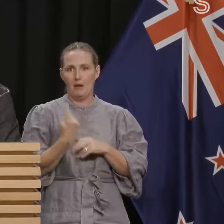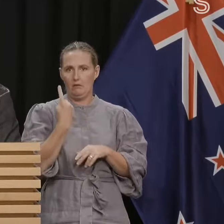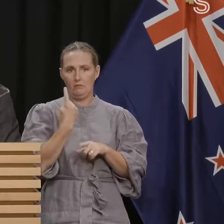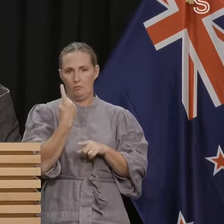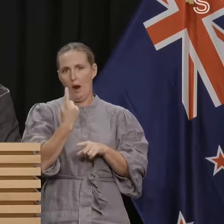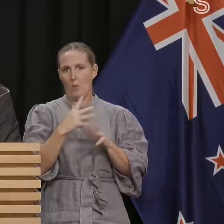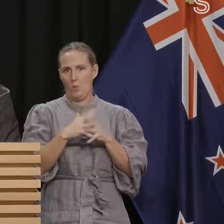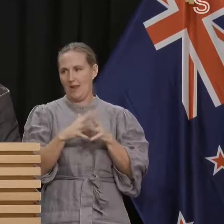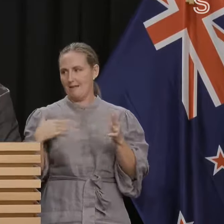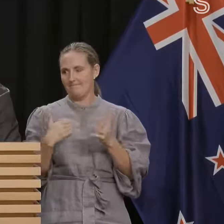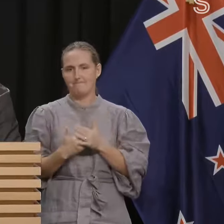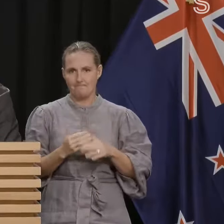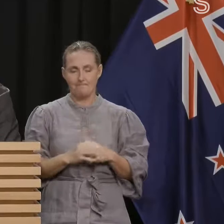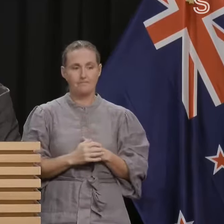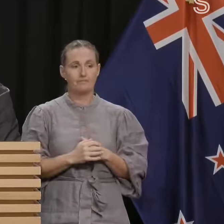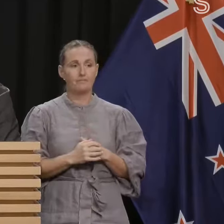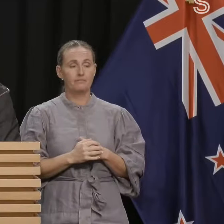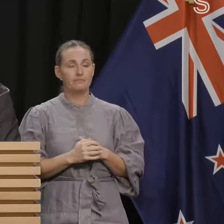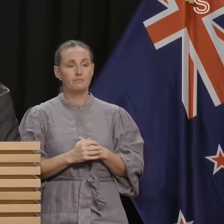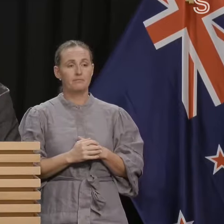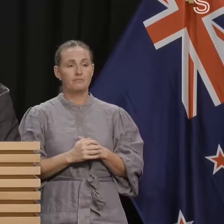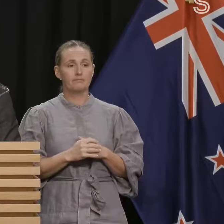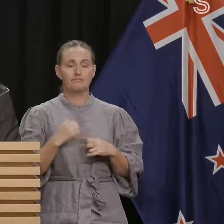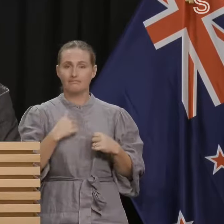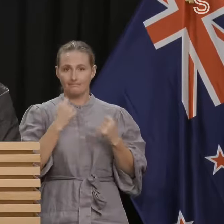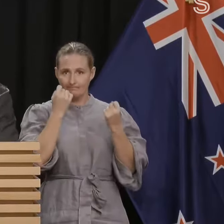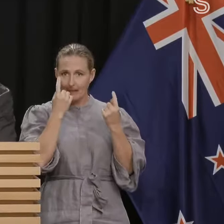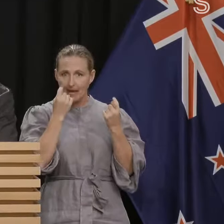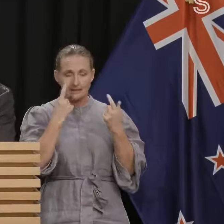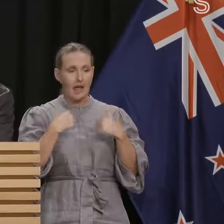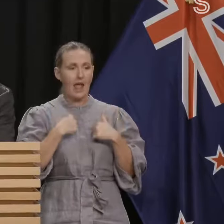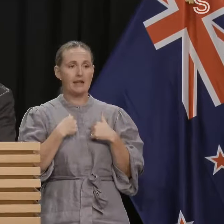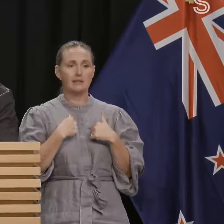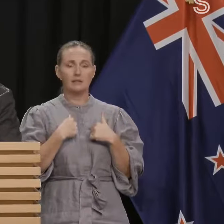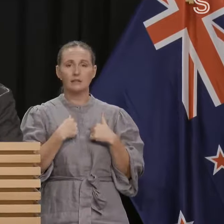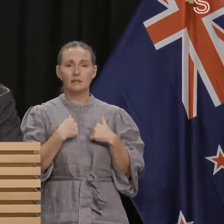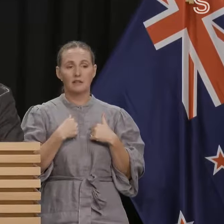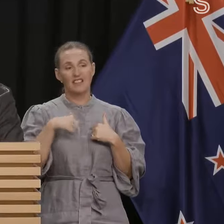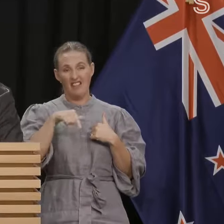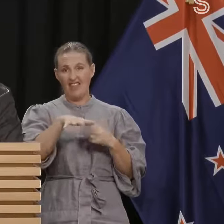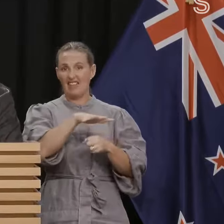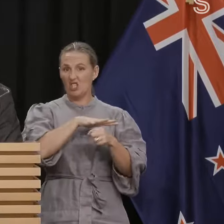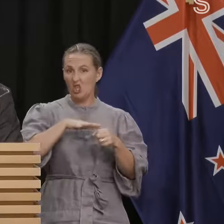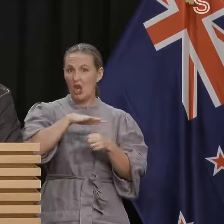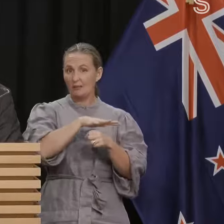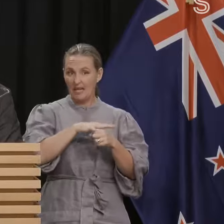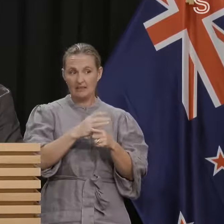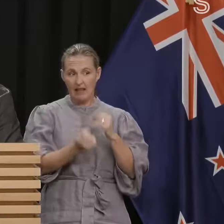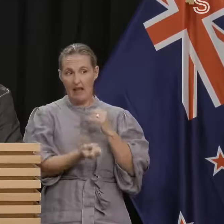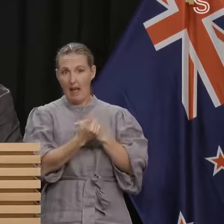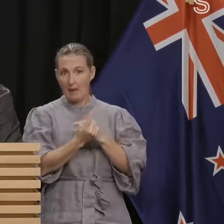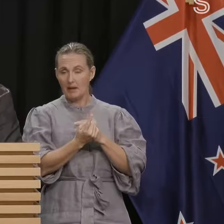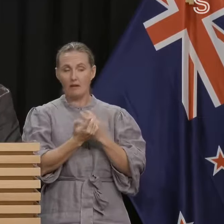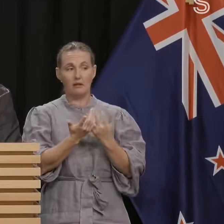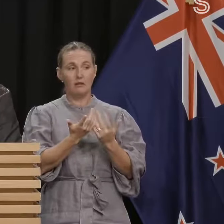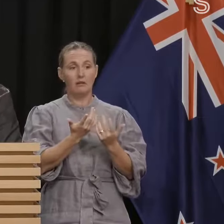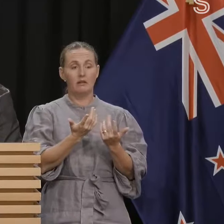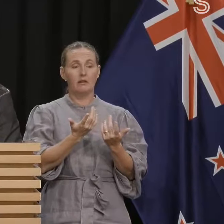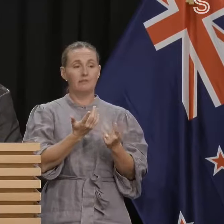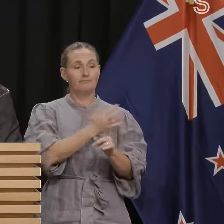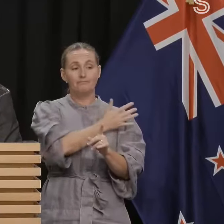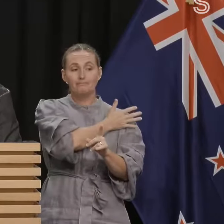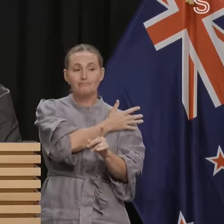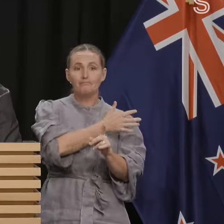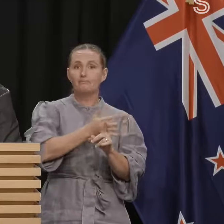recognising that no matter what the circumstances leading to where things were at last